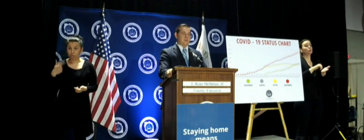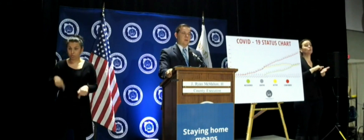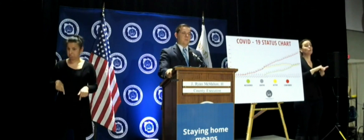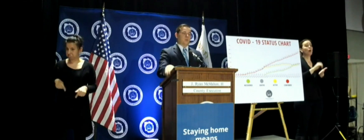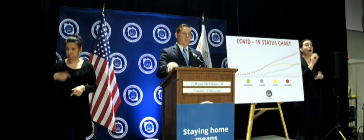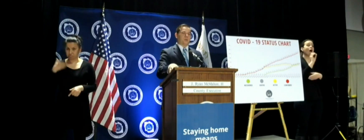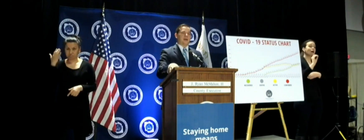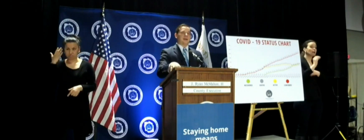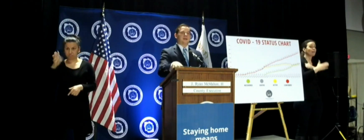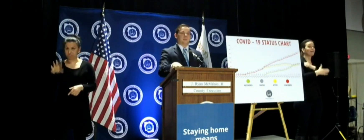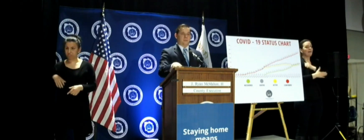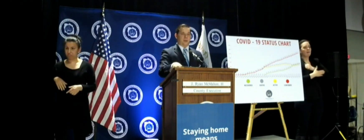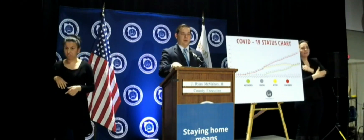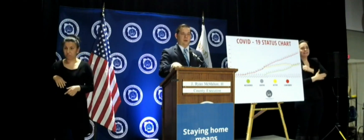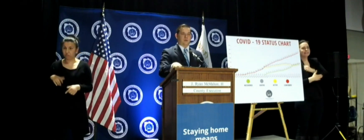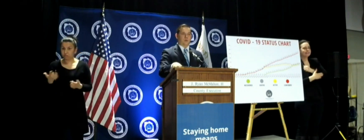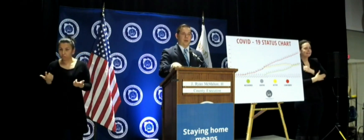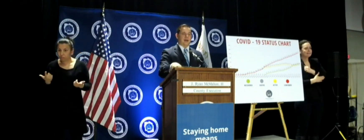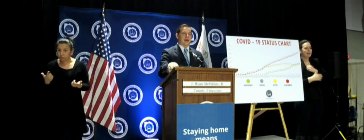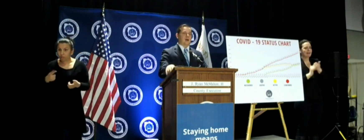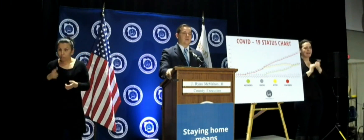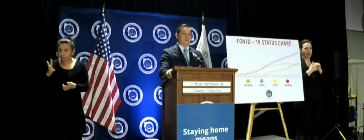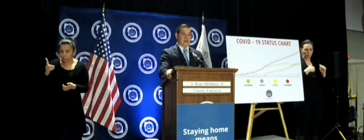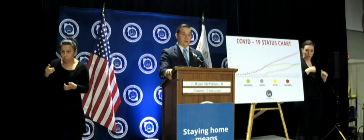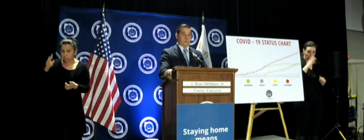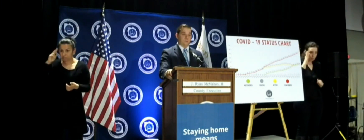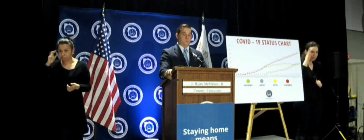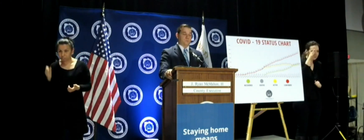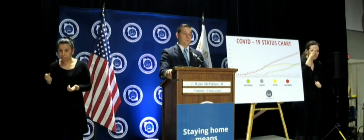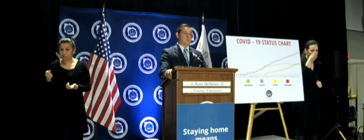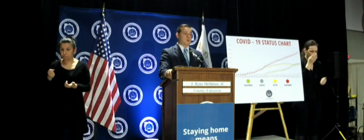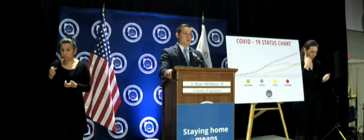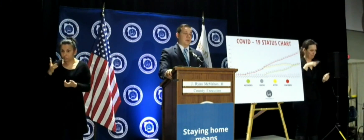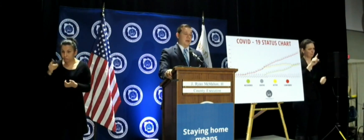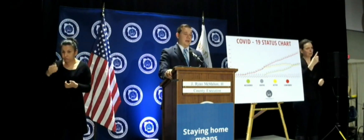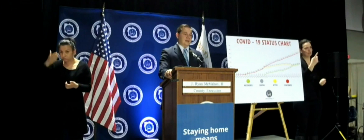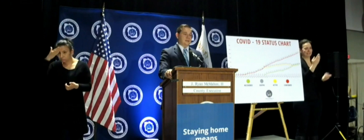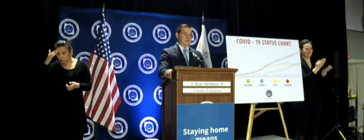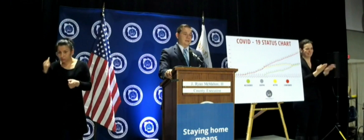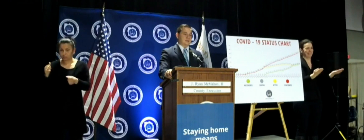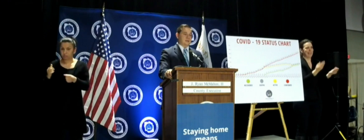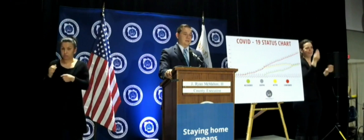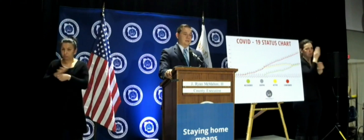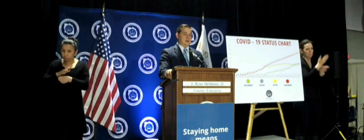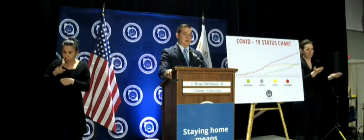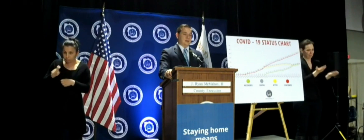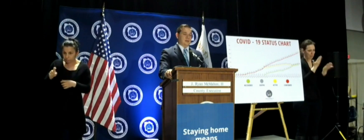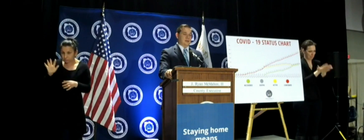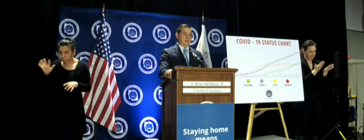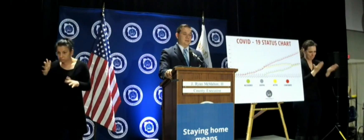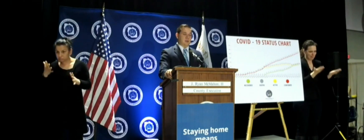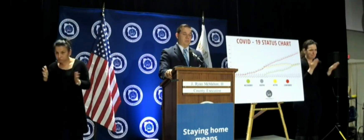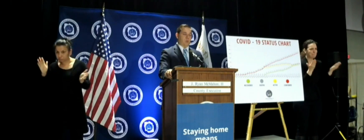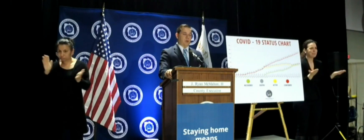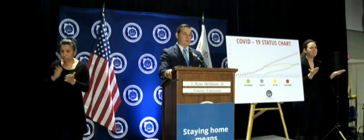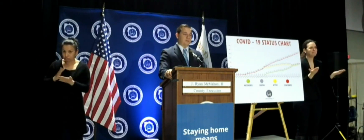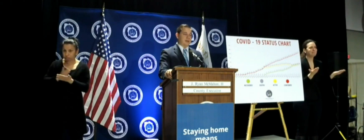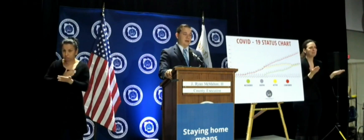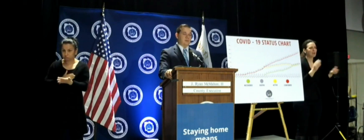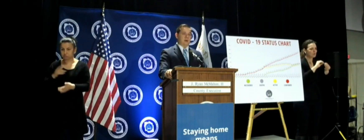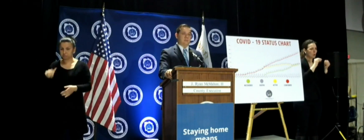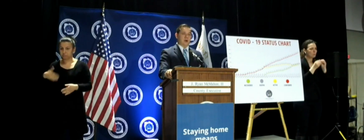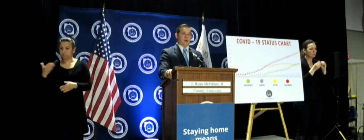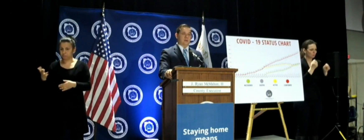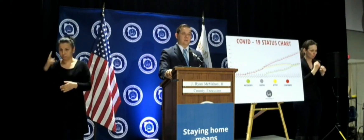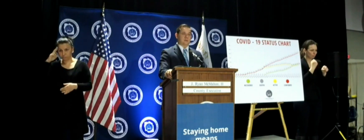that, but we're planning and preparing for that now together. And at some point,